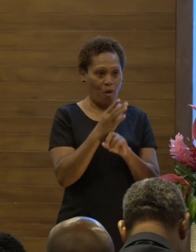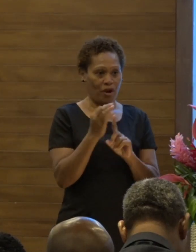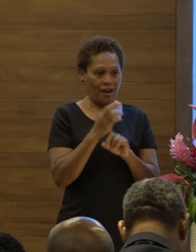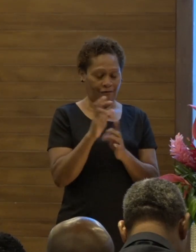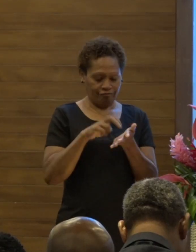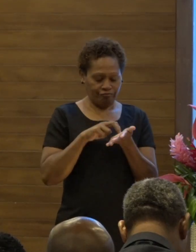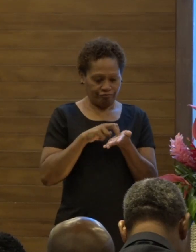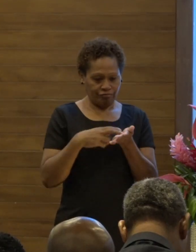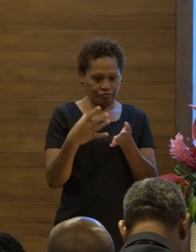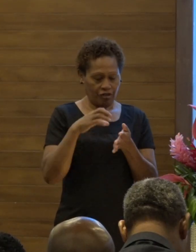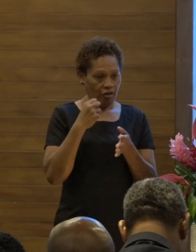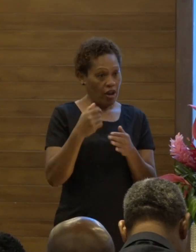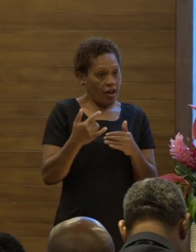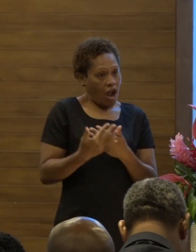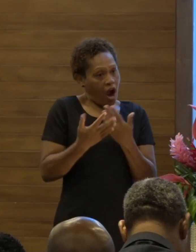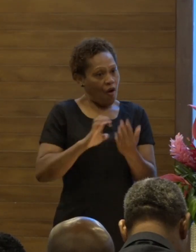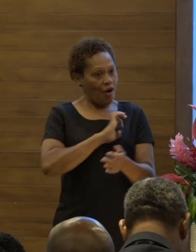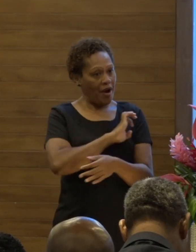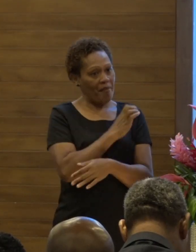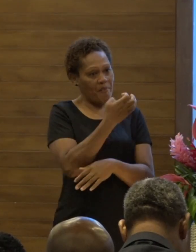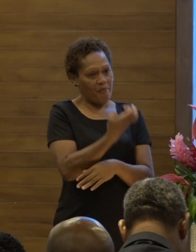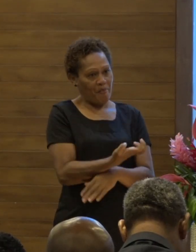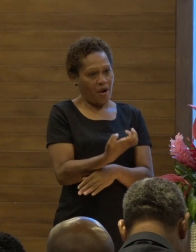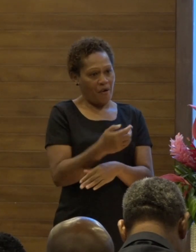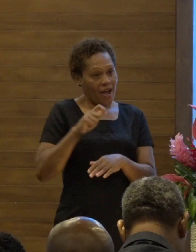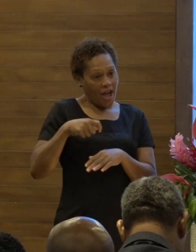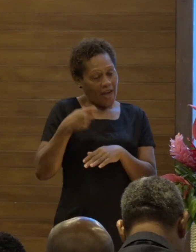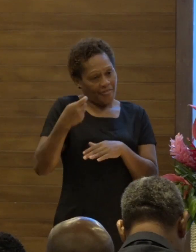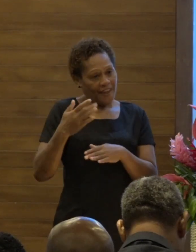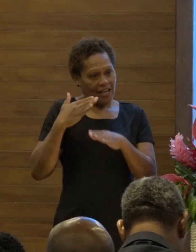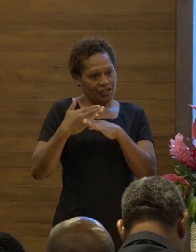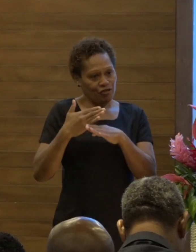and how we empower our next generation.